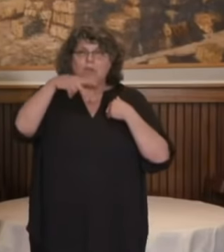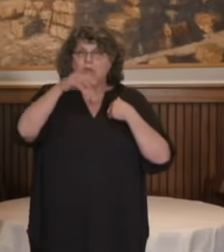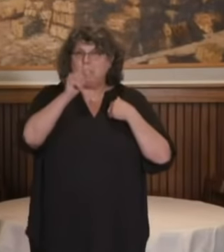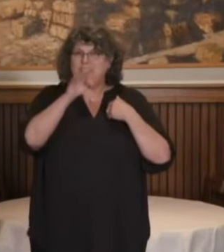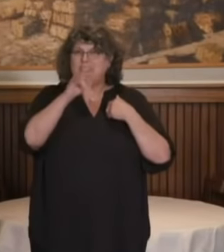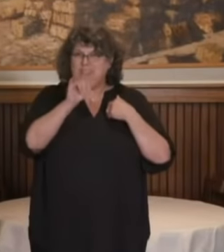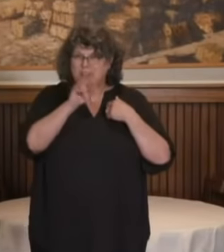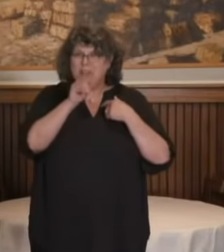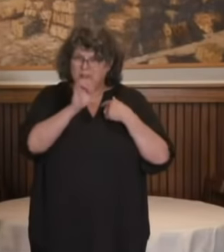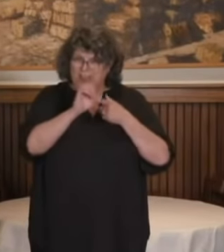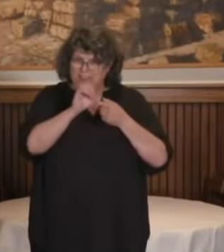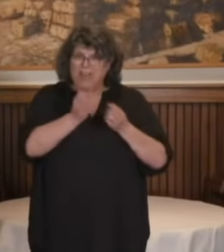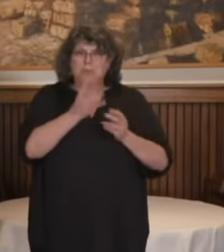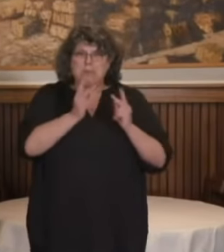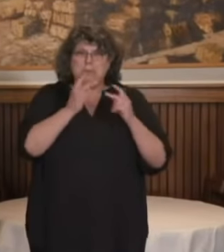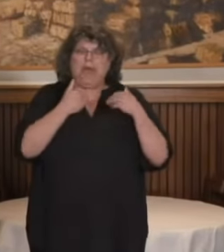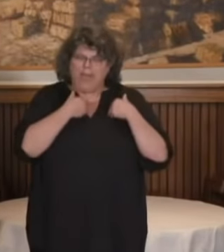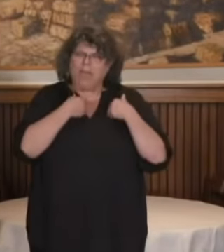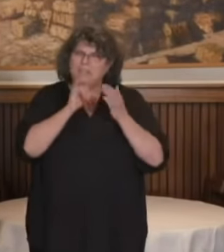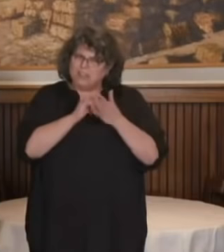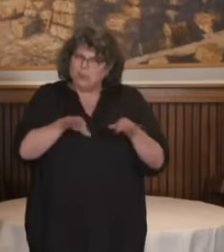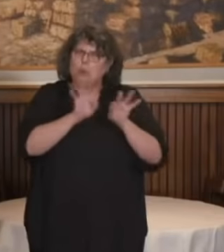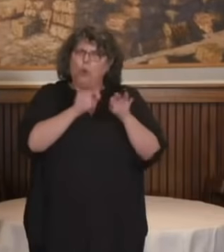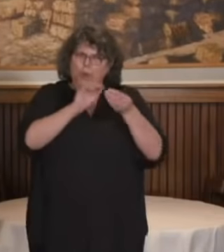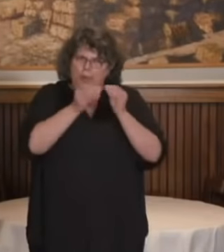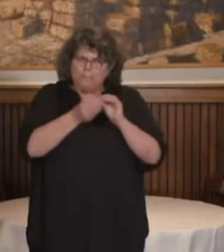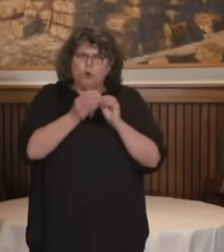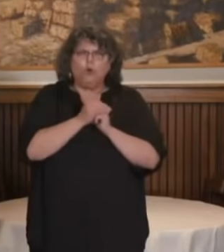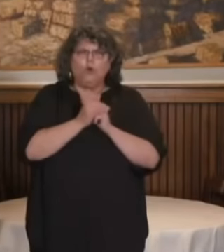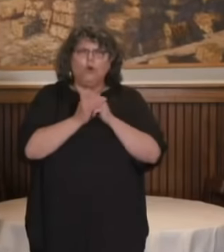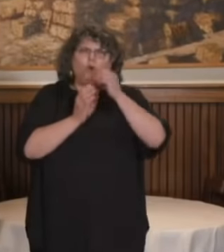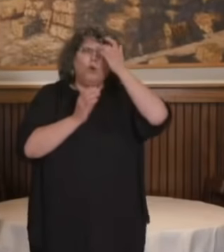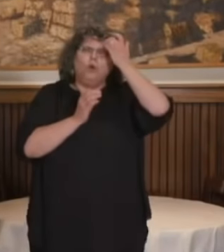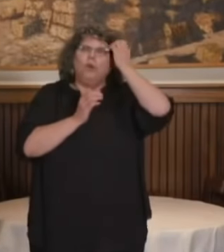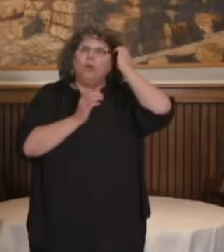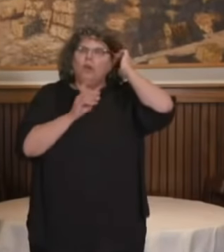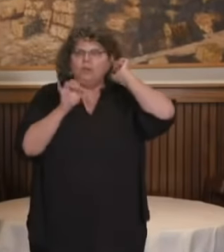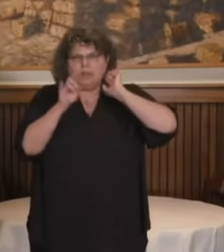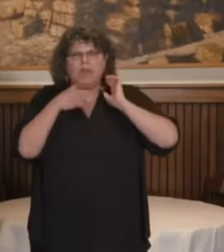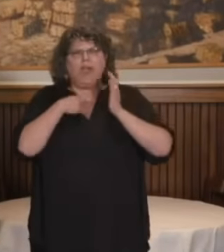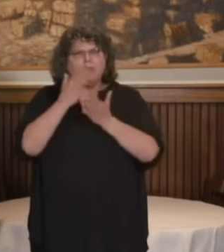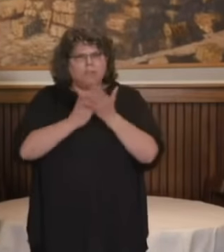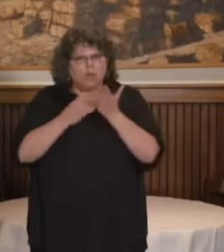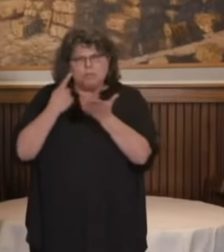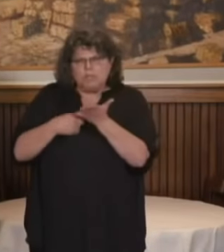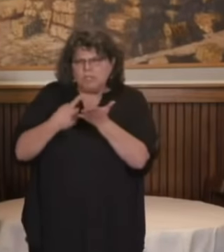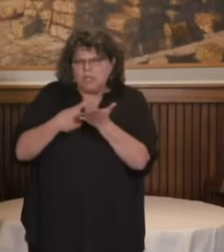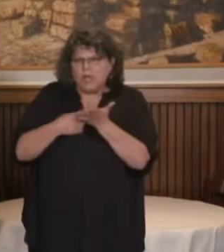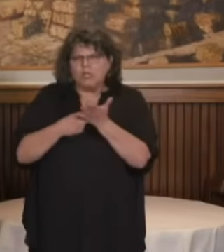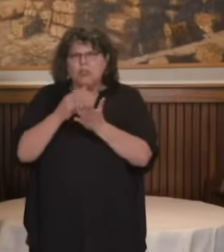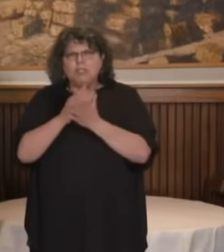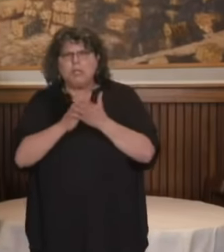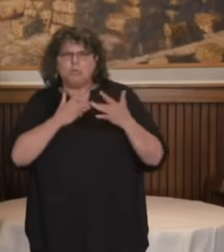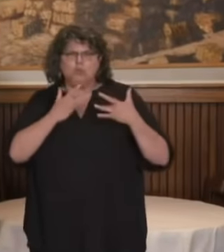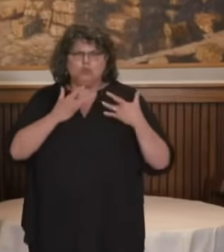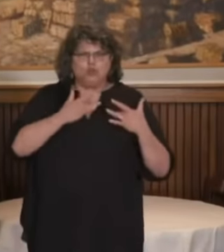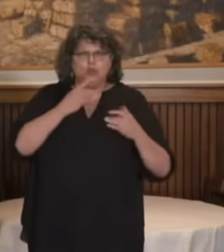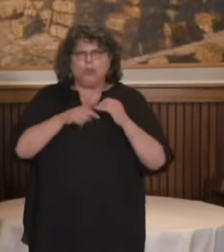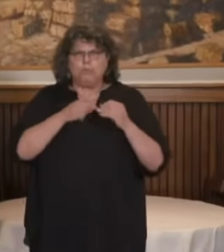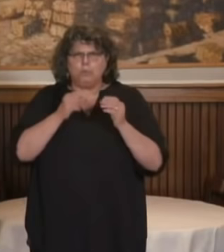one. There were some conversation, there was some anxiety with